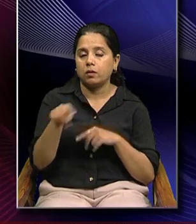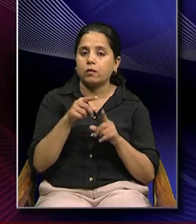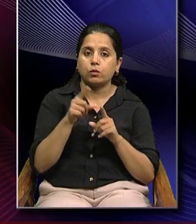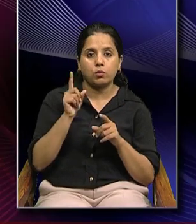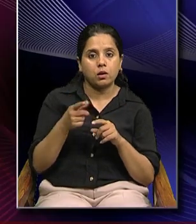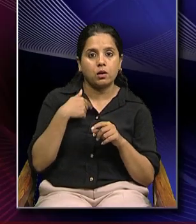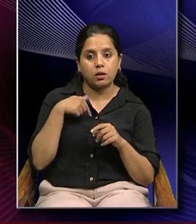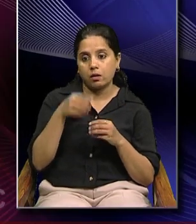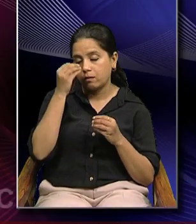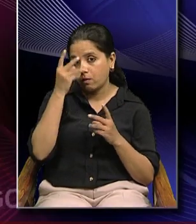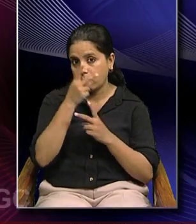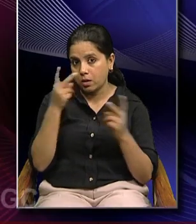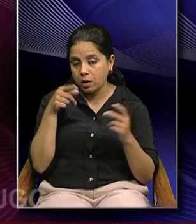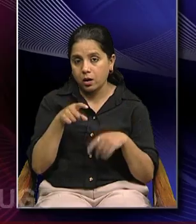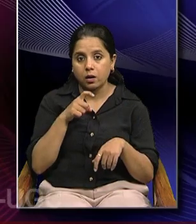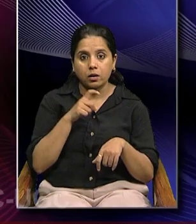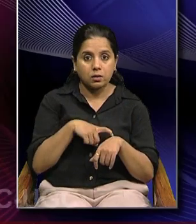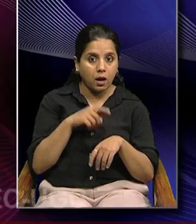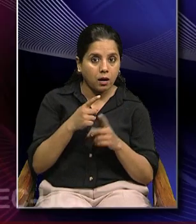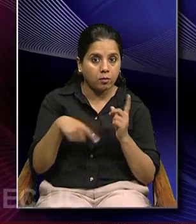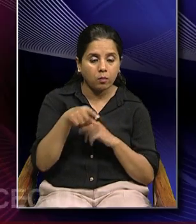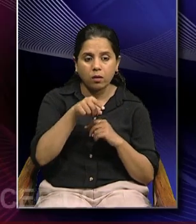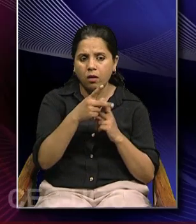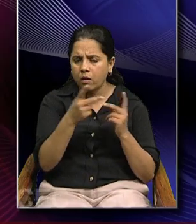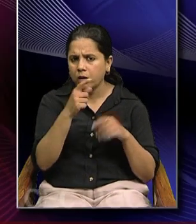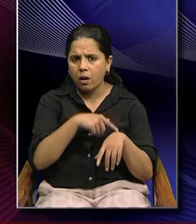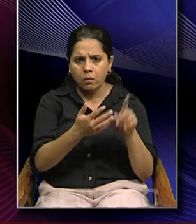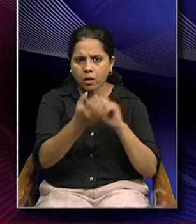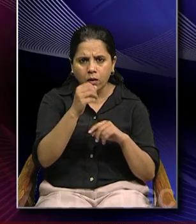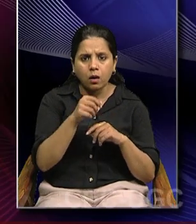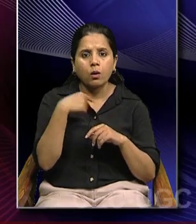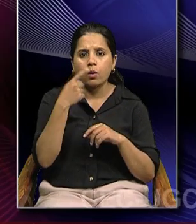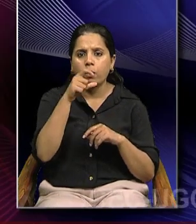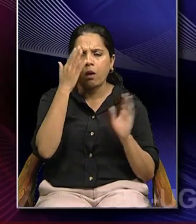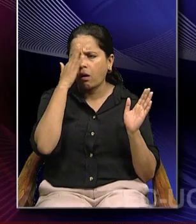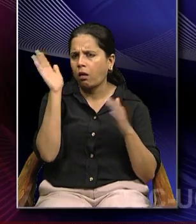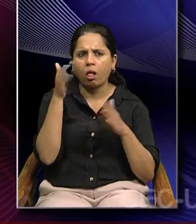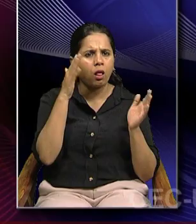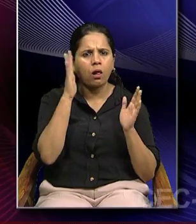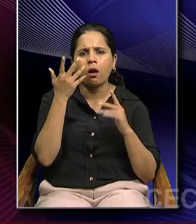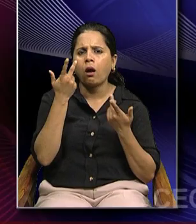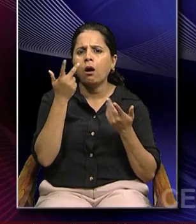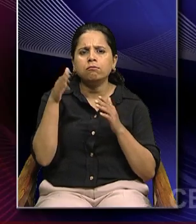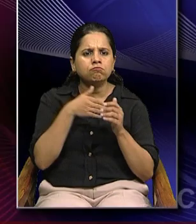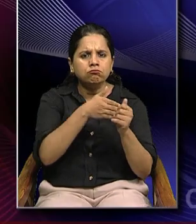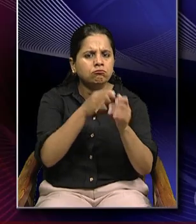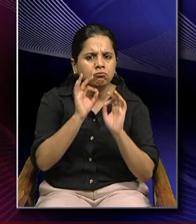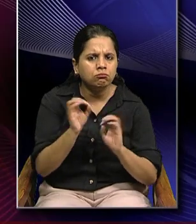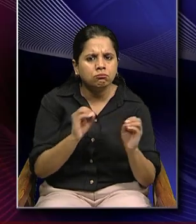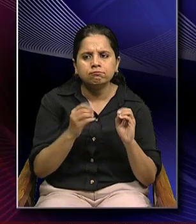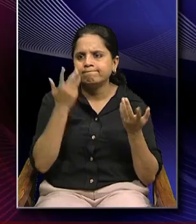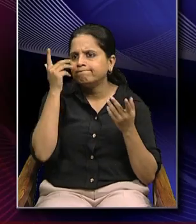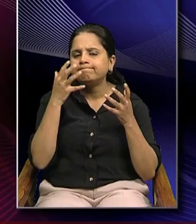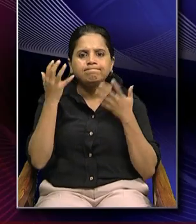only information rich and time poor customers, but also the customers who are distracted, misguided, misled with